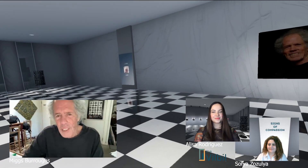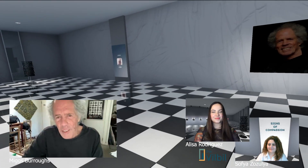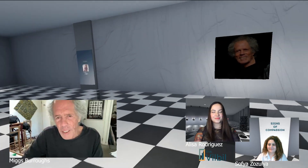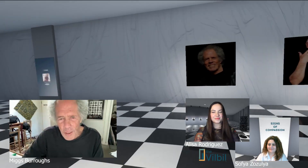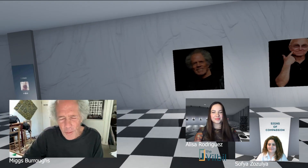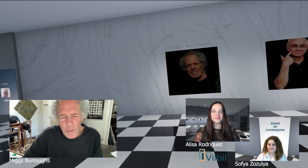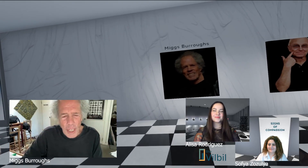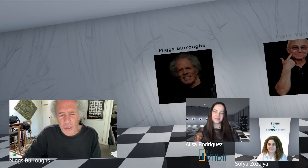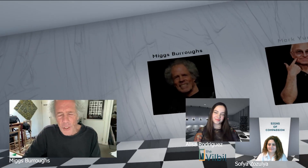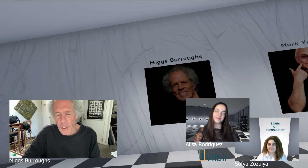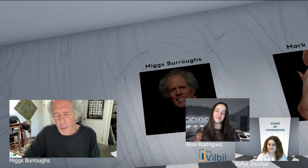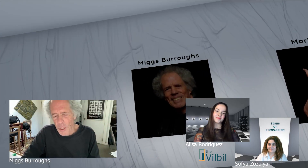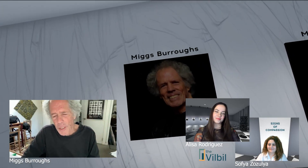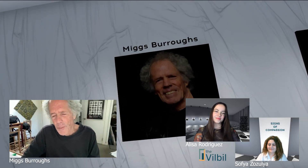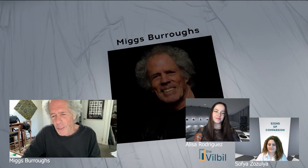in an idealistic way. Yeah.